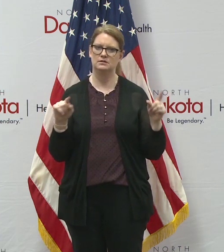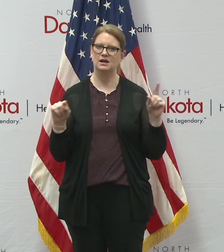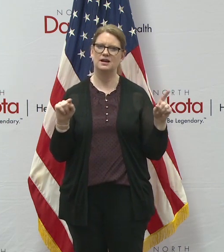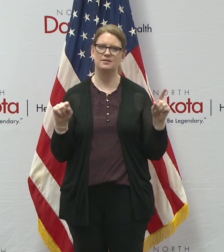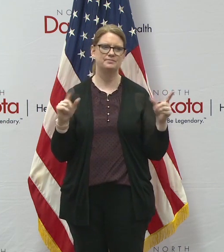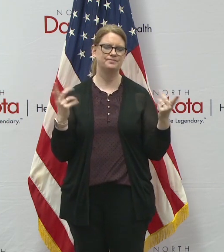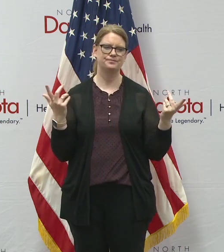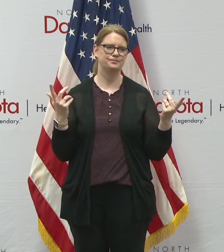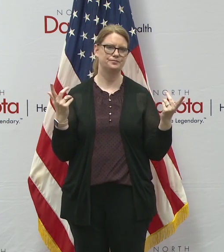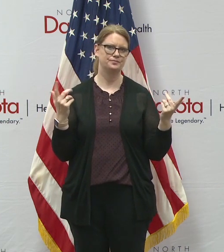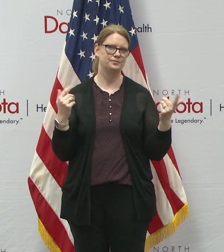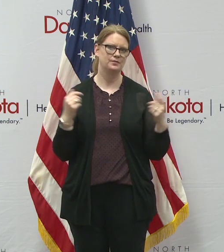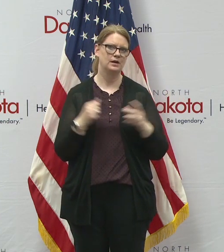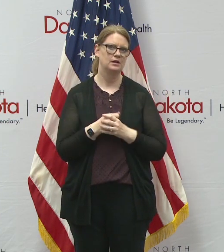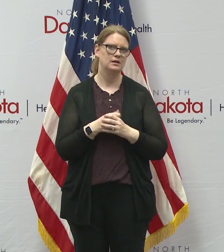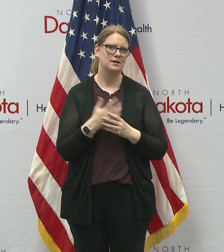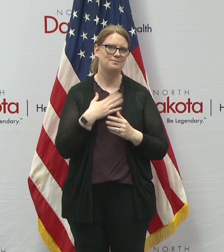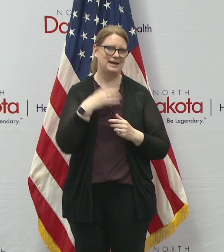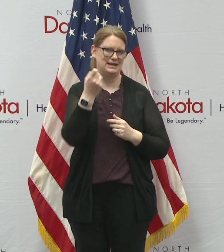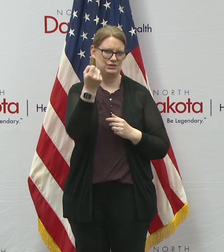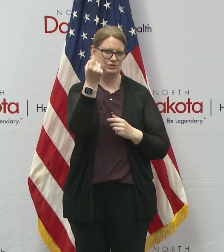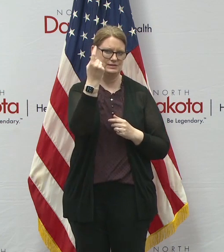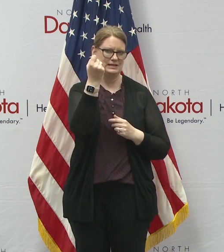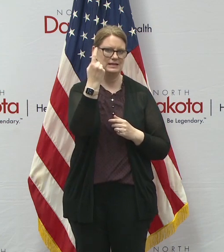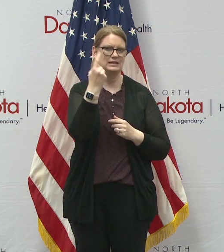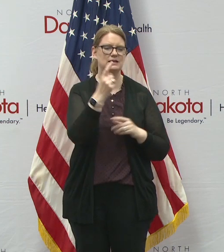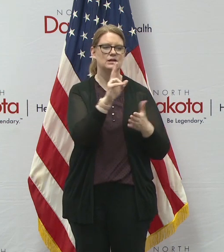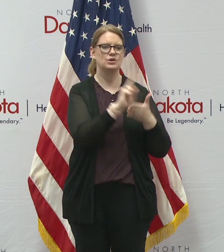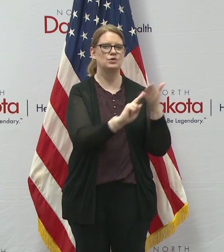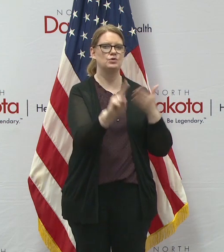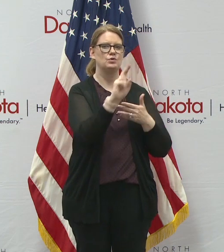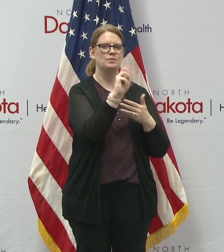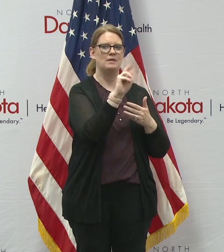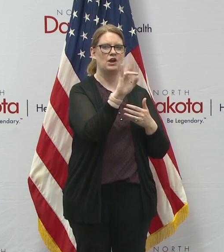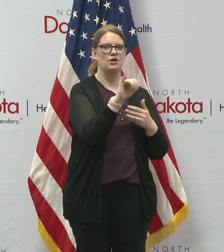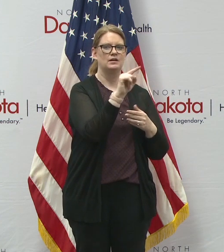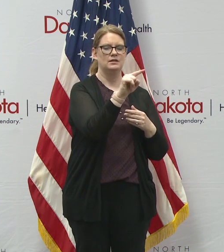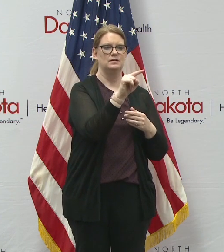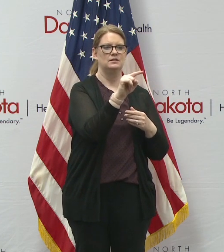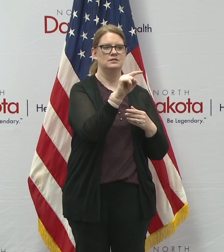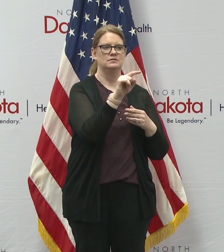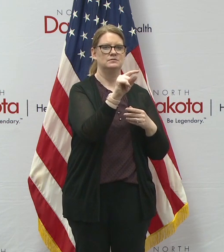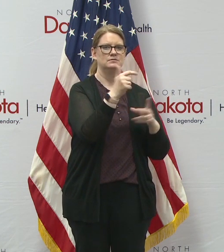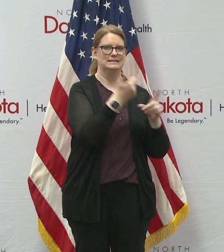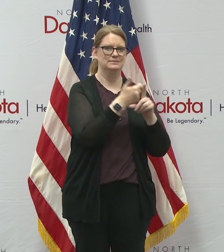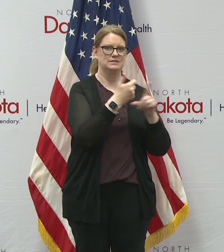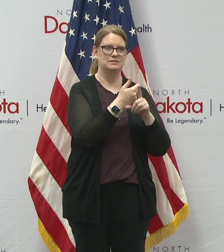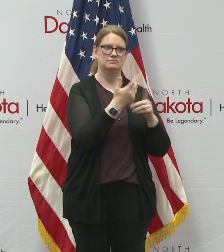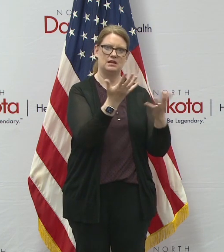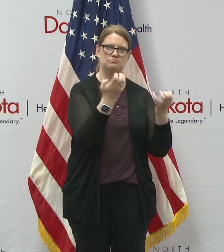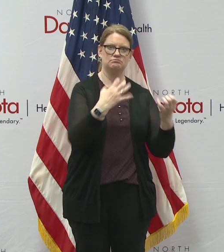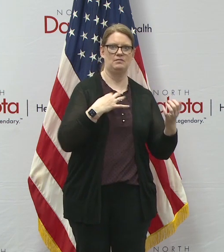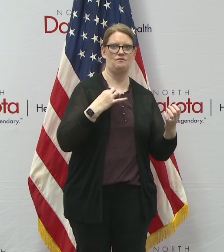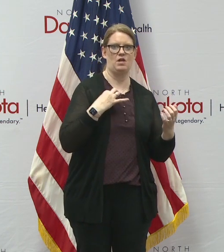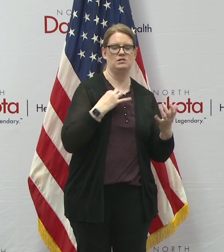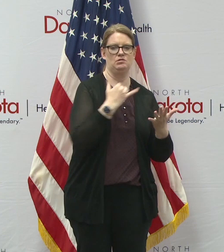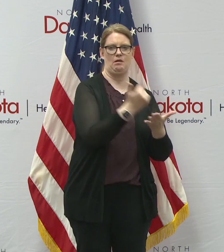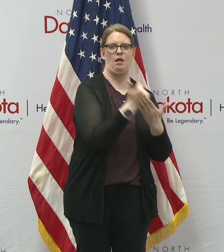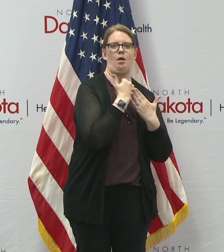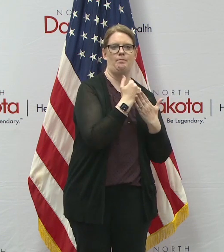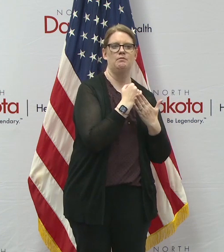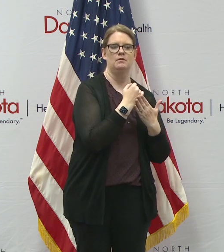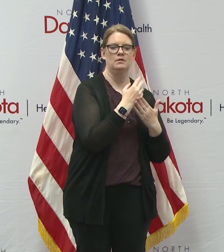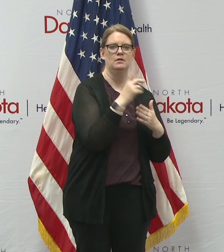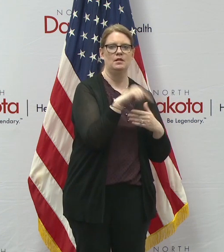driven, again, my understanding is driven by UMary being really proactive and wanting to help and volunteer, that was an effort that they